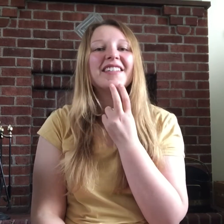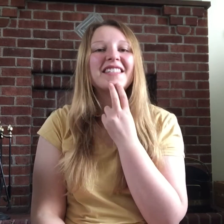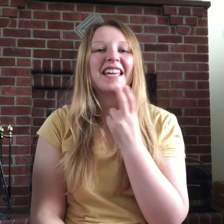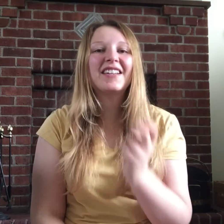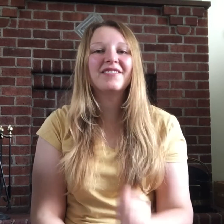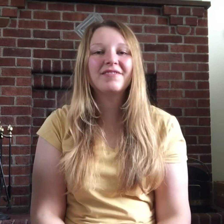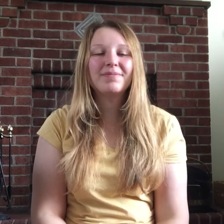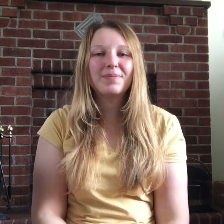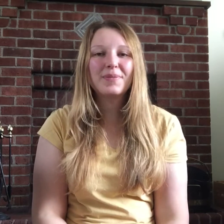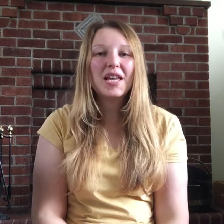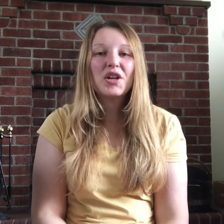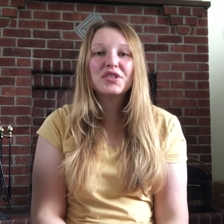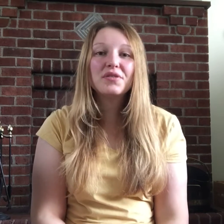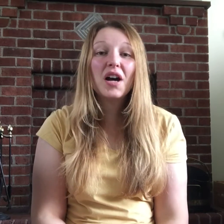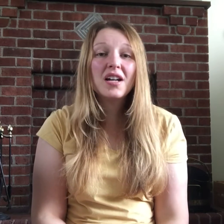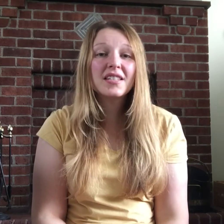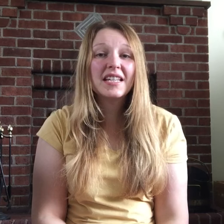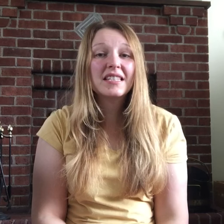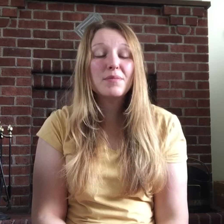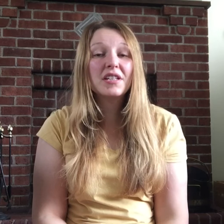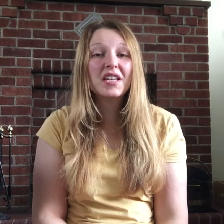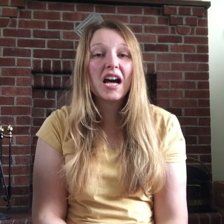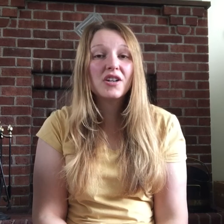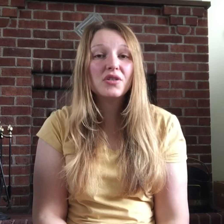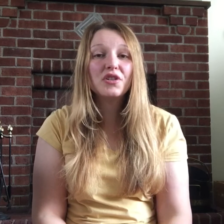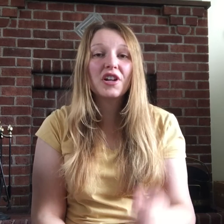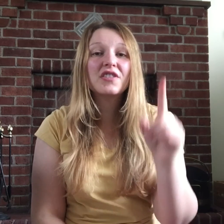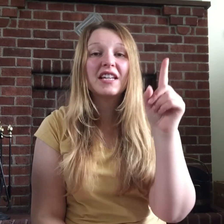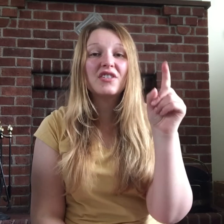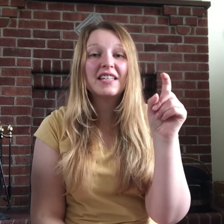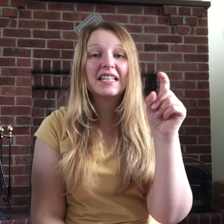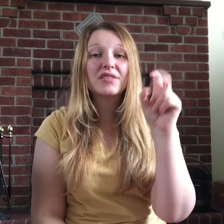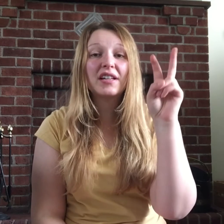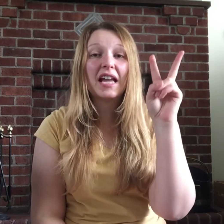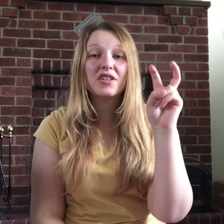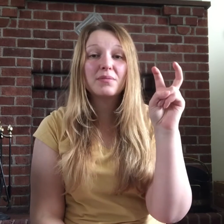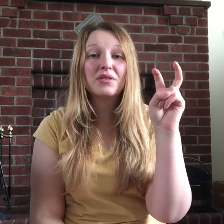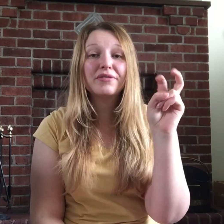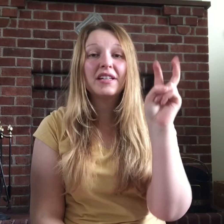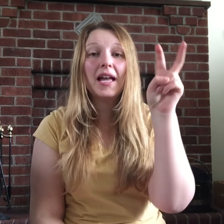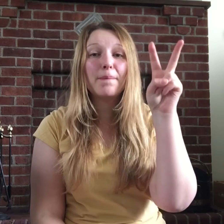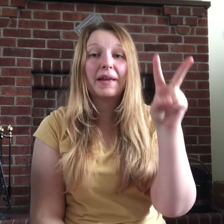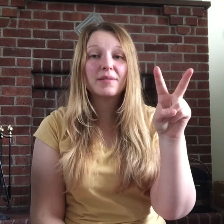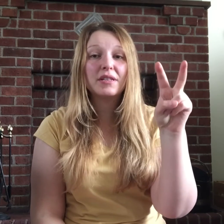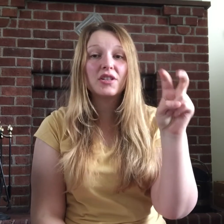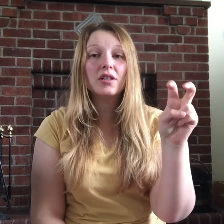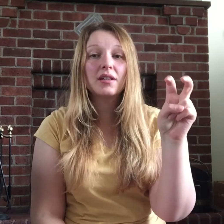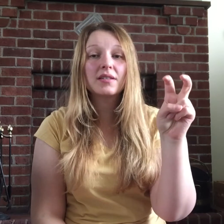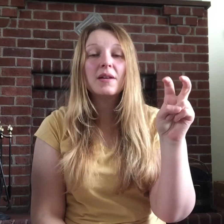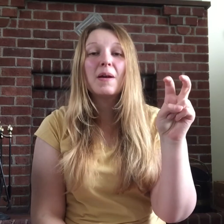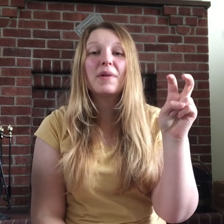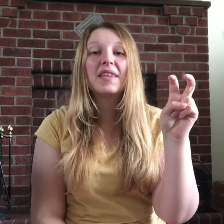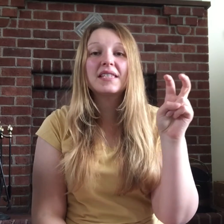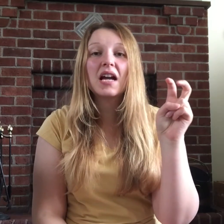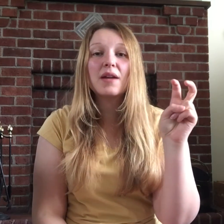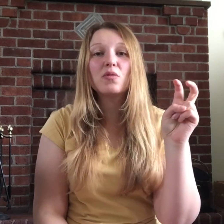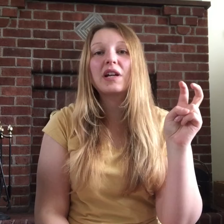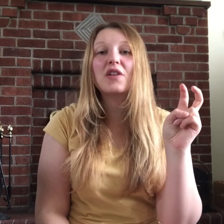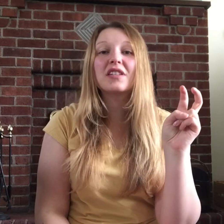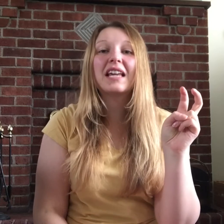Auntie. So for auntie, it's similar to uncle. You're going to take your index finger and your middle finger and make them into hooks, but this time we're going to tap